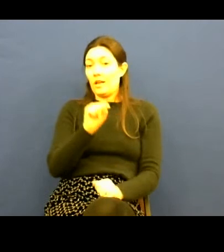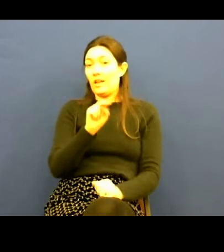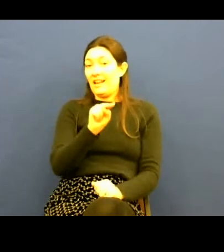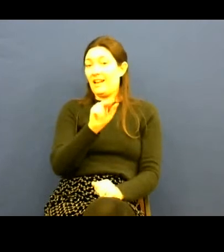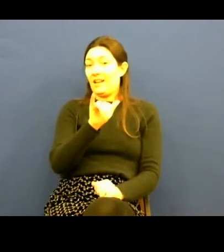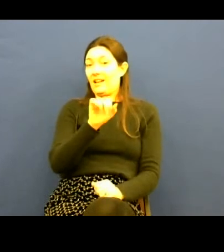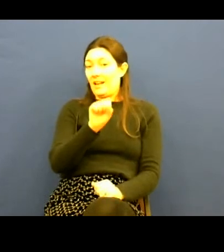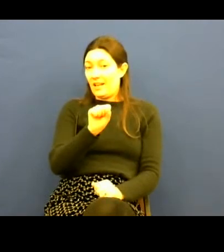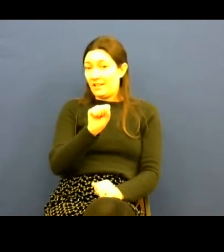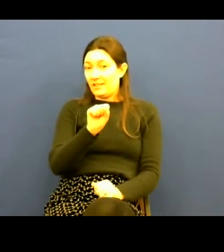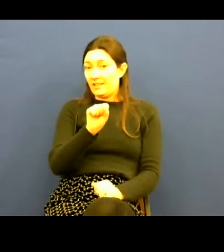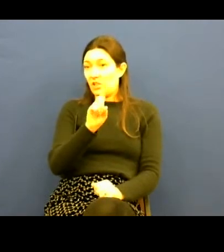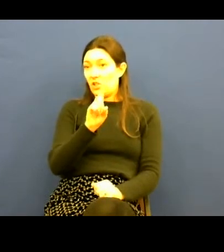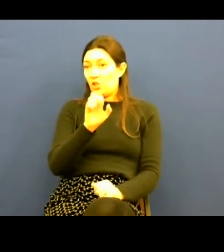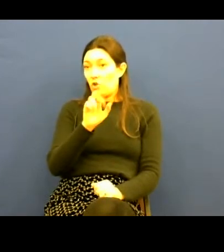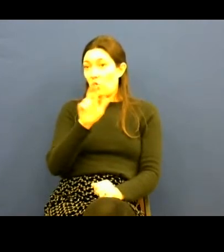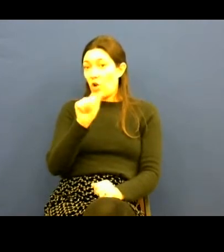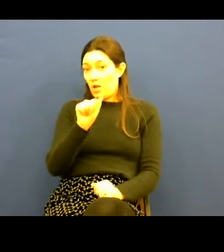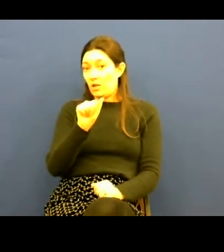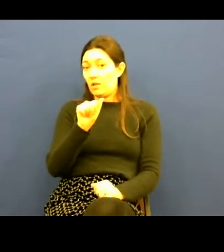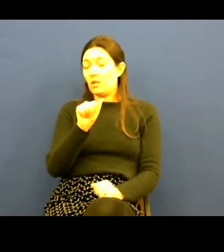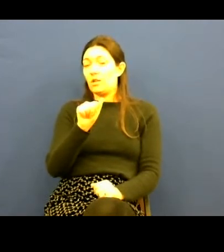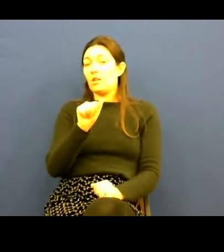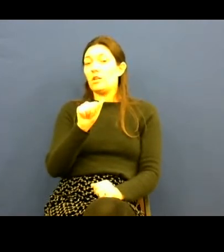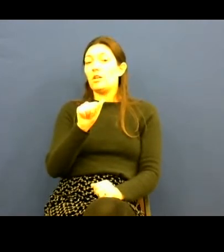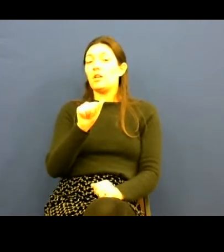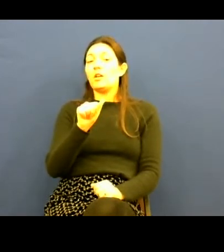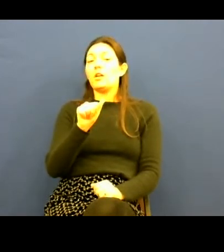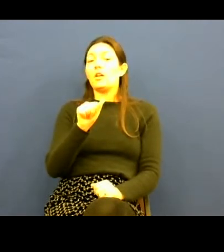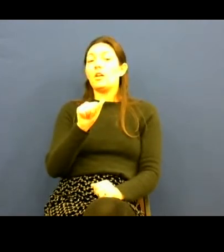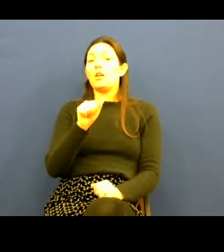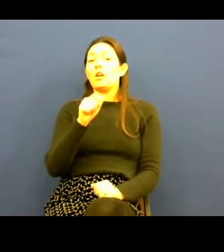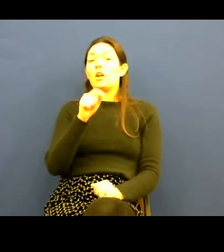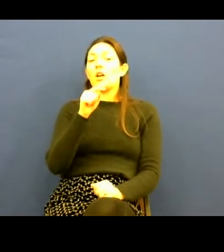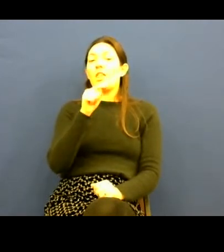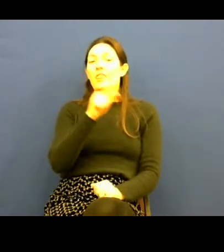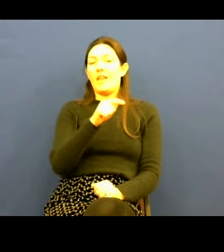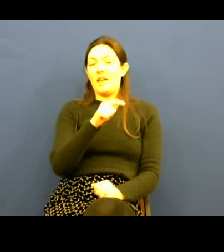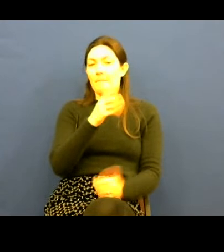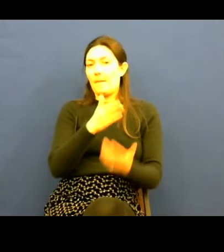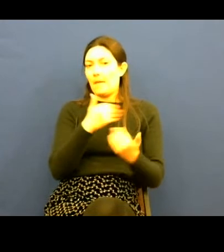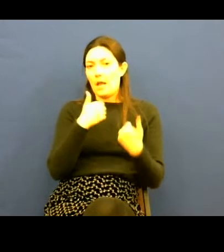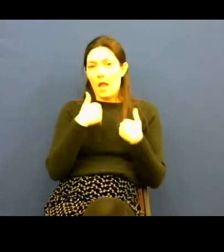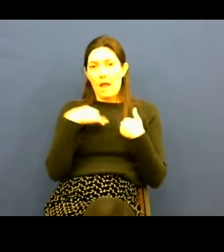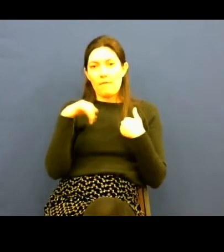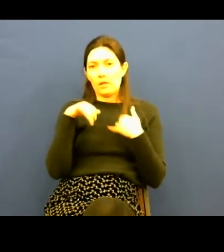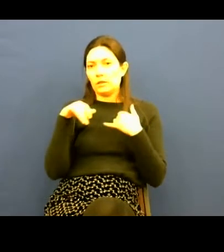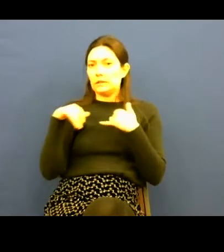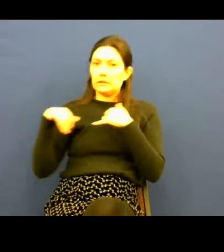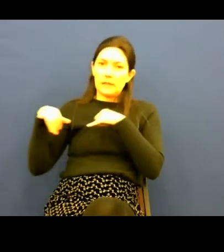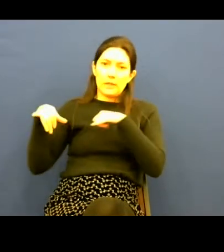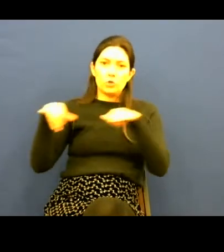recommend someone or if they look at it and say, oh yeah, this one's standard,